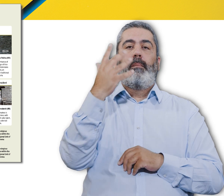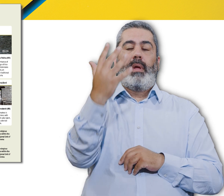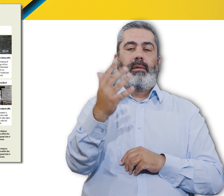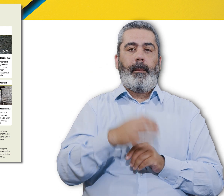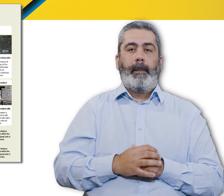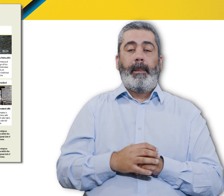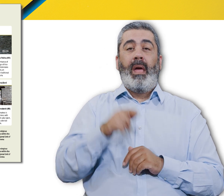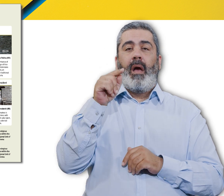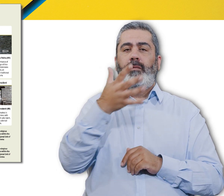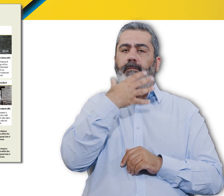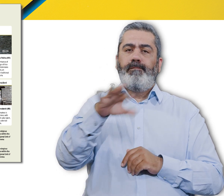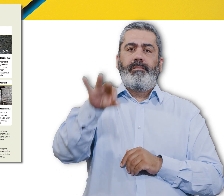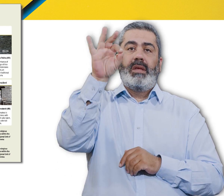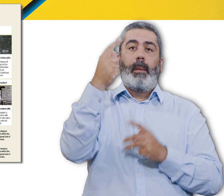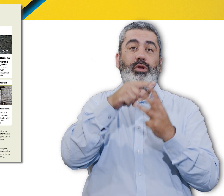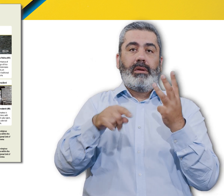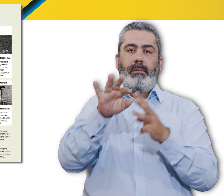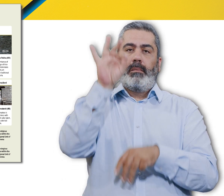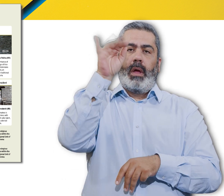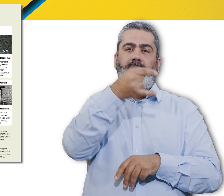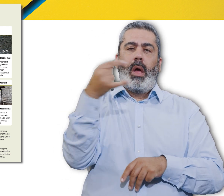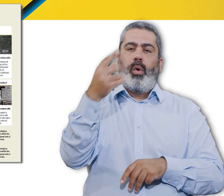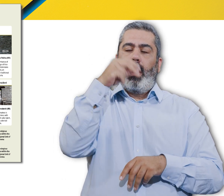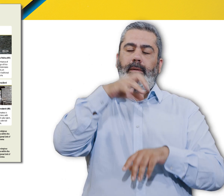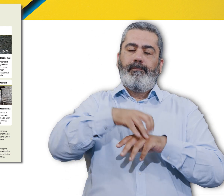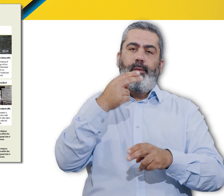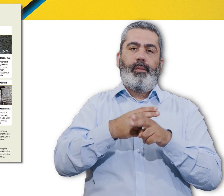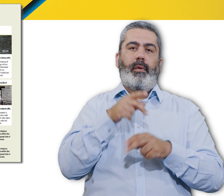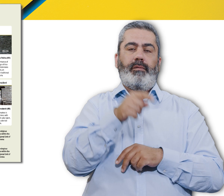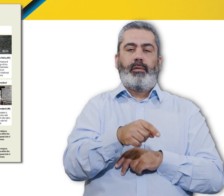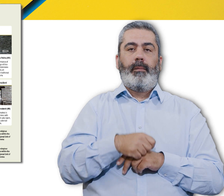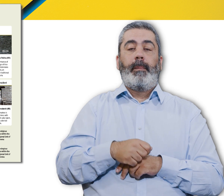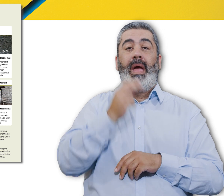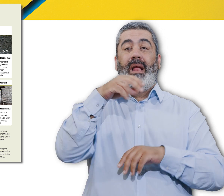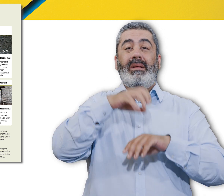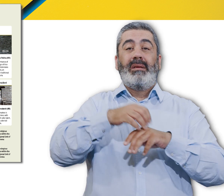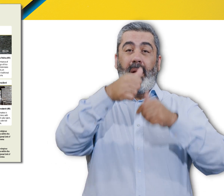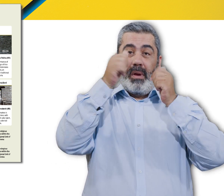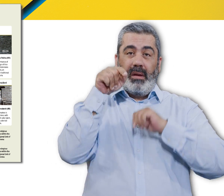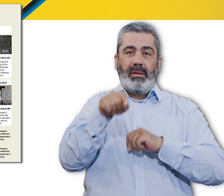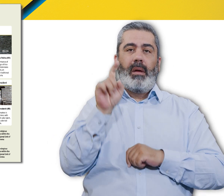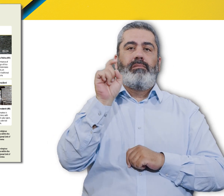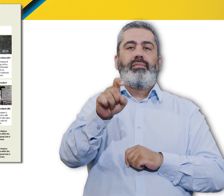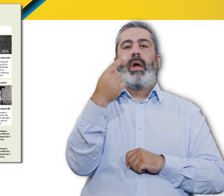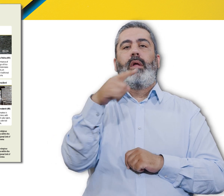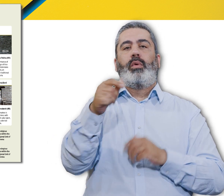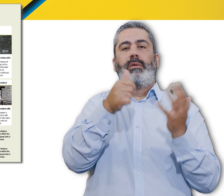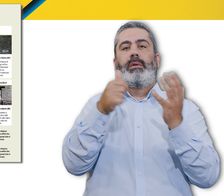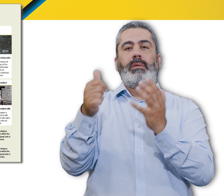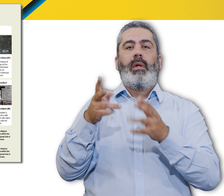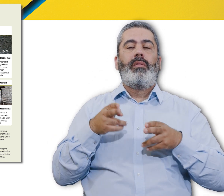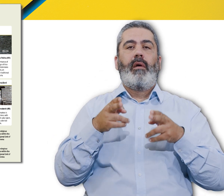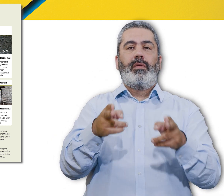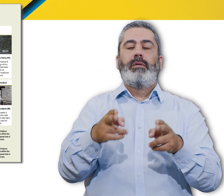Koukweli, number 105. It is said to be among the 3 best churches in Zagaria. Holy Church of the Assumption